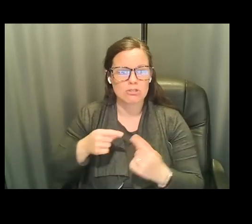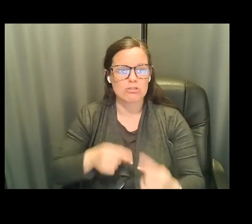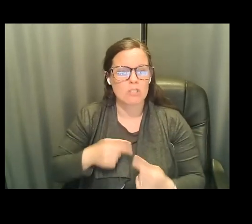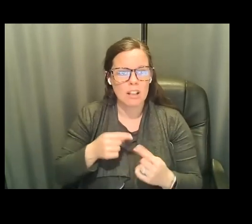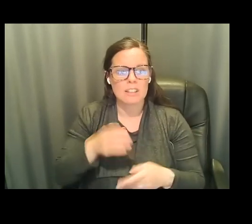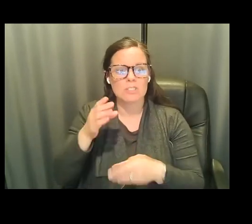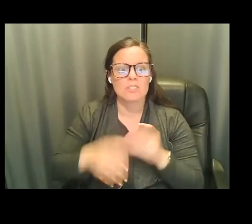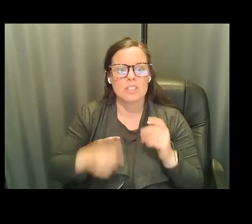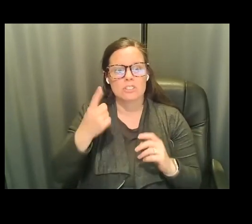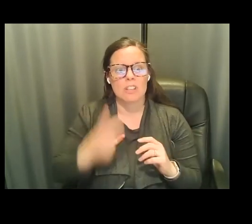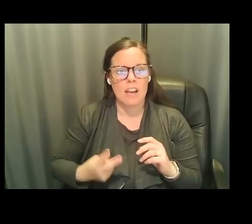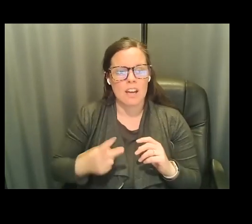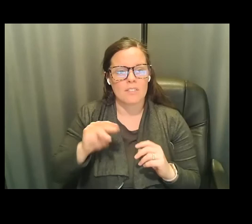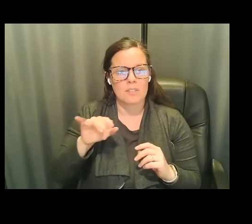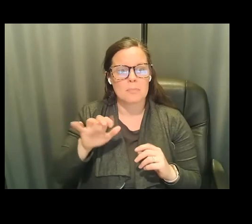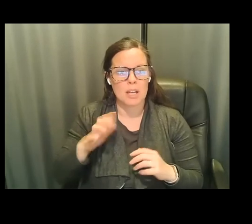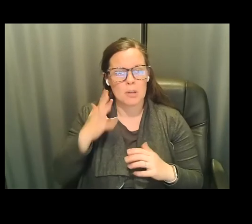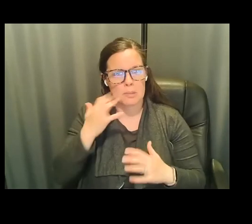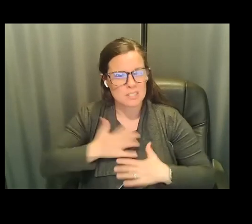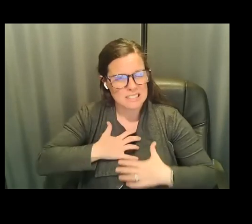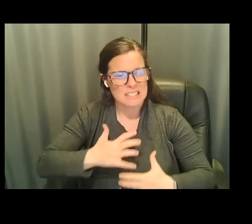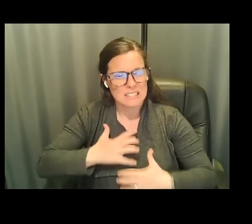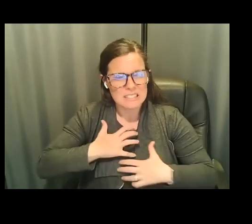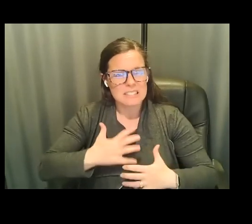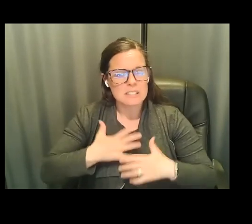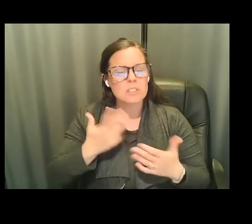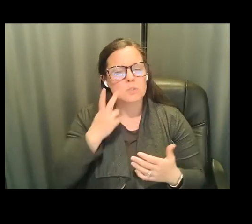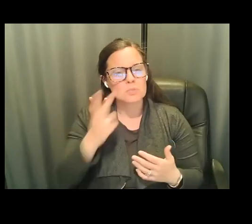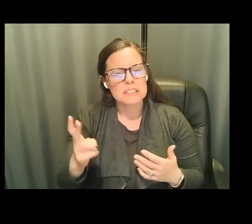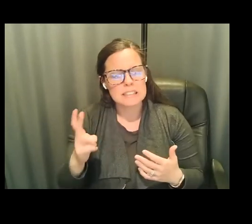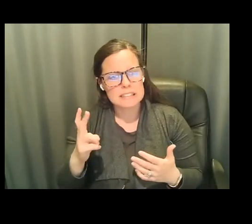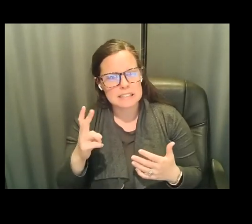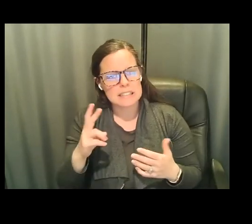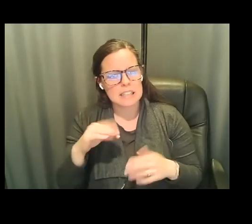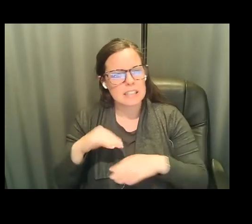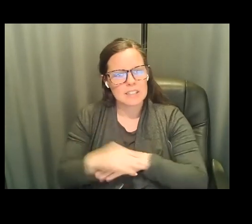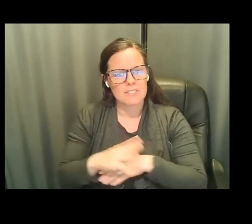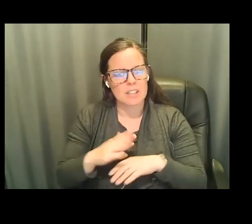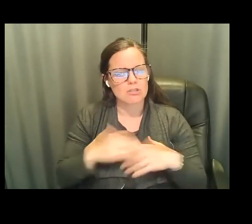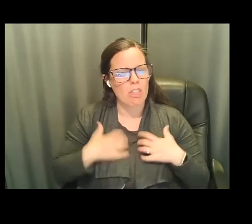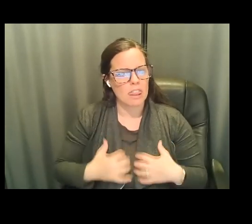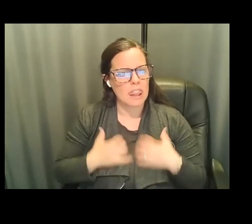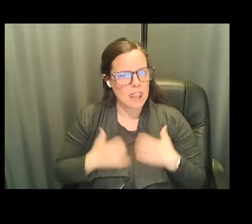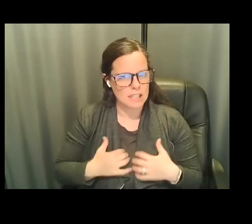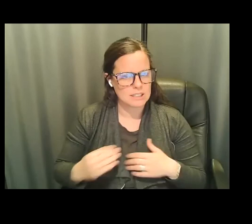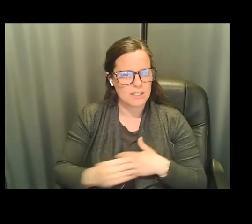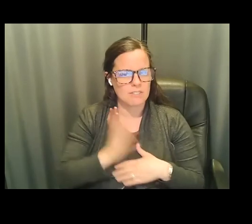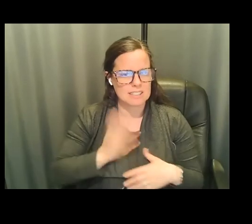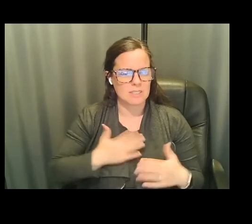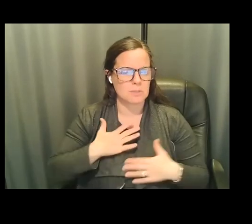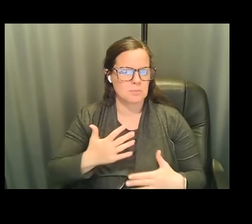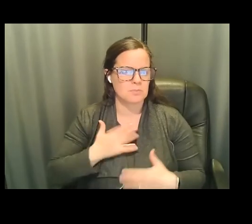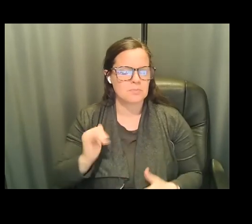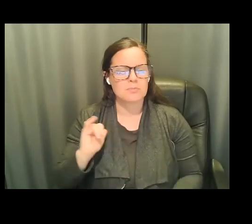because they're still short of breath and winded. So we see some residual effects on the lungs and affecting our breathing as well.